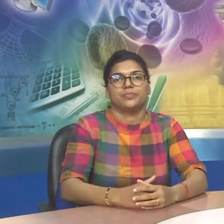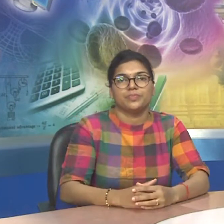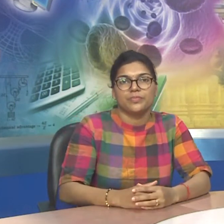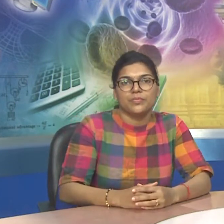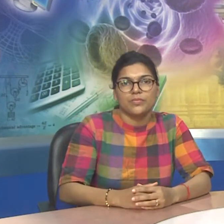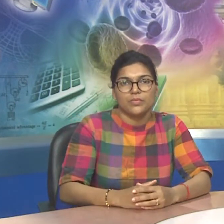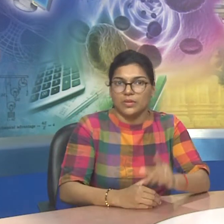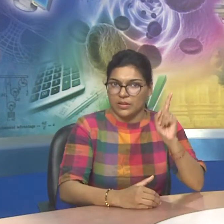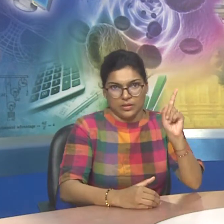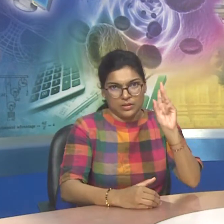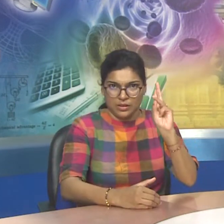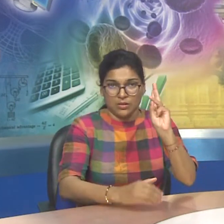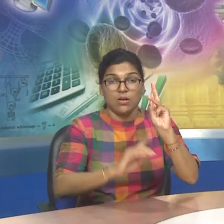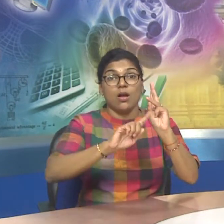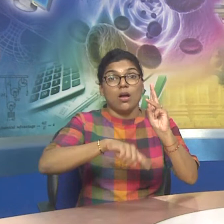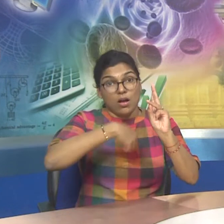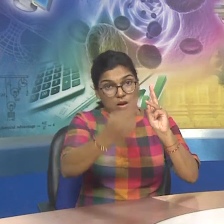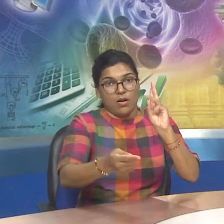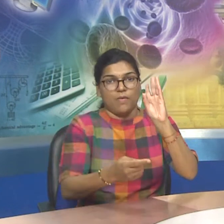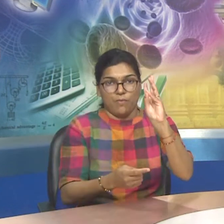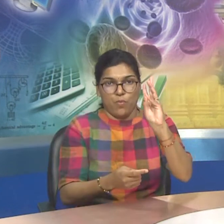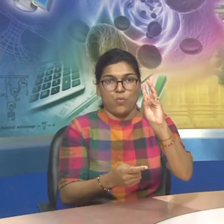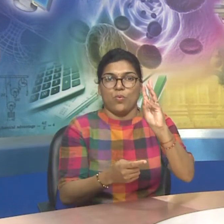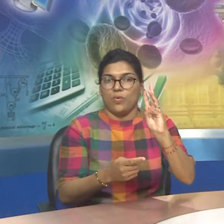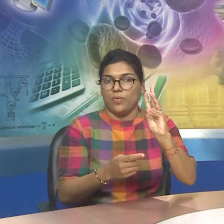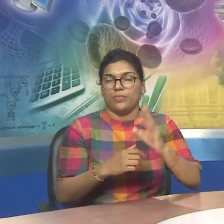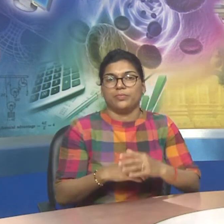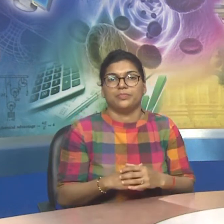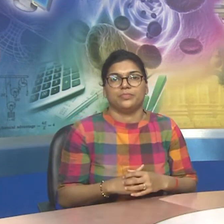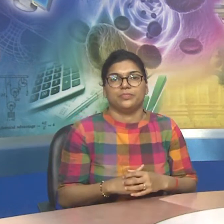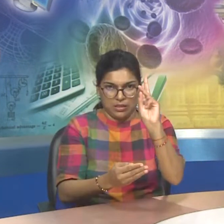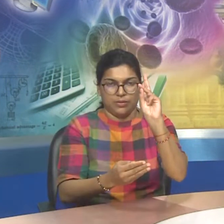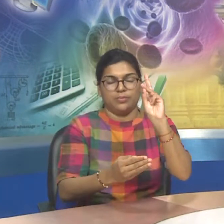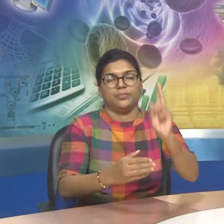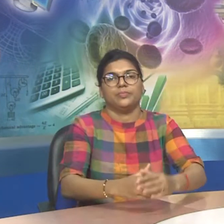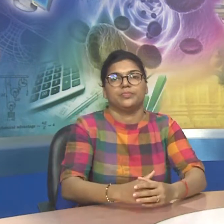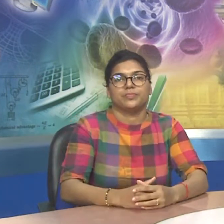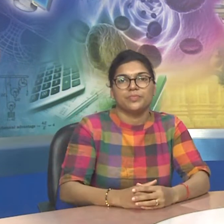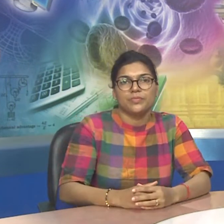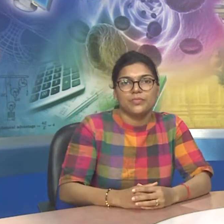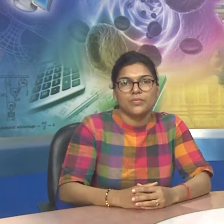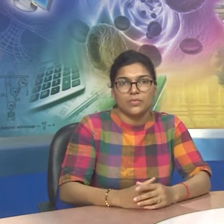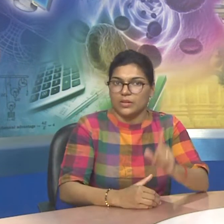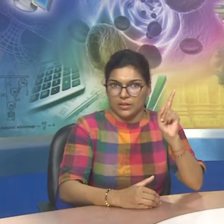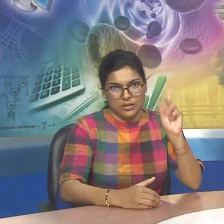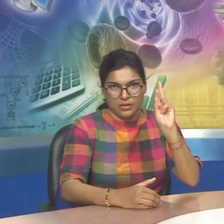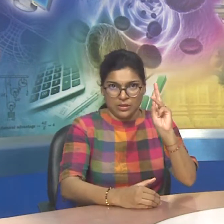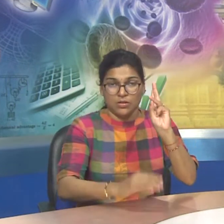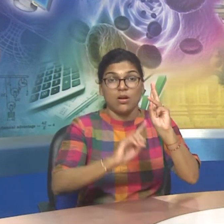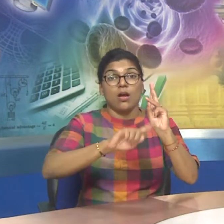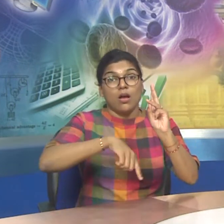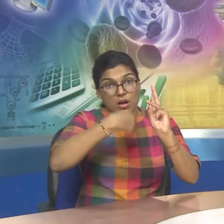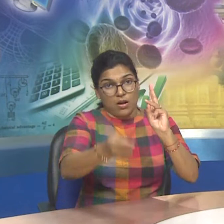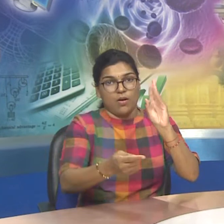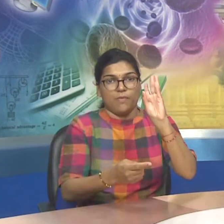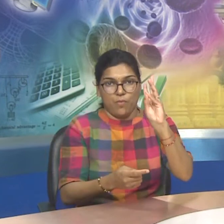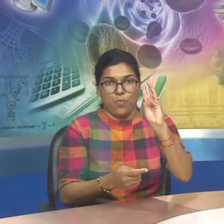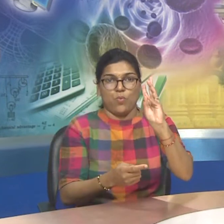Let us have a look at the third stanza, and also second stanza. Let us have a look at the third stanza,